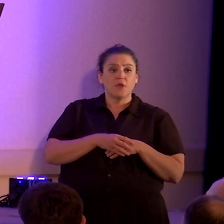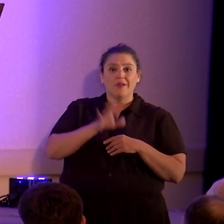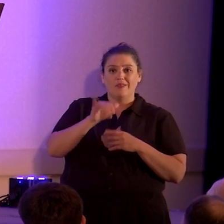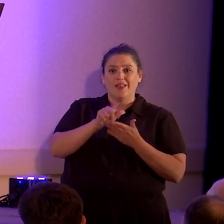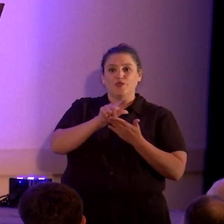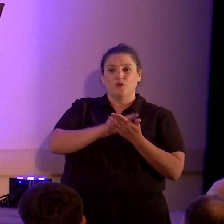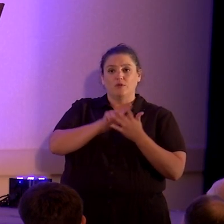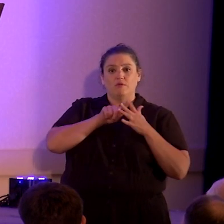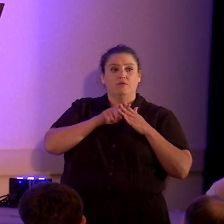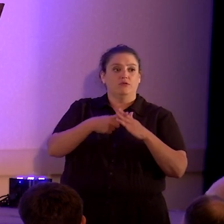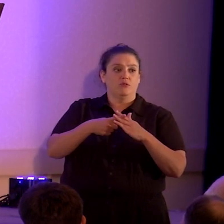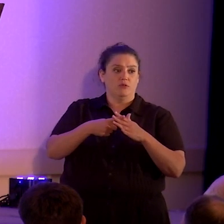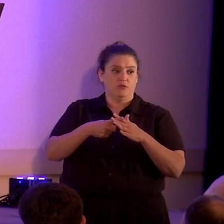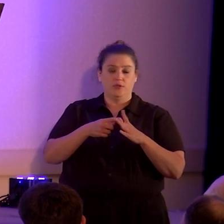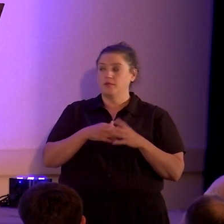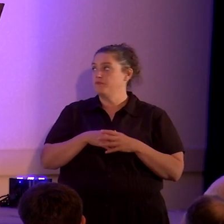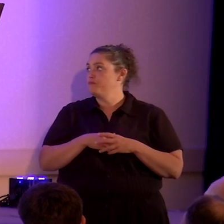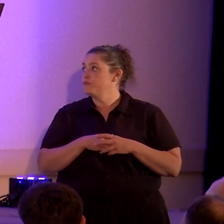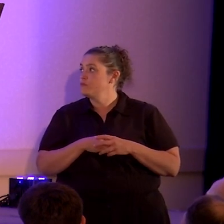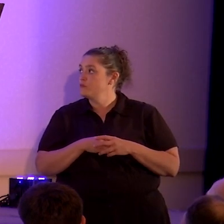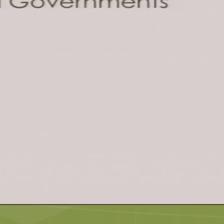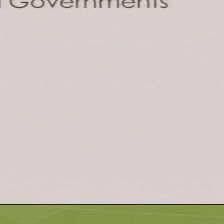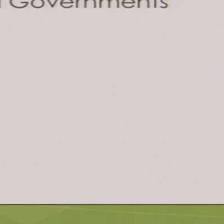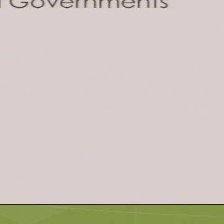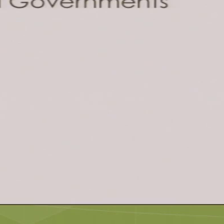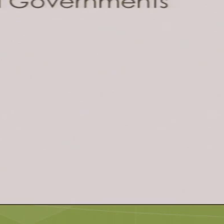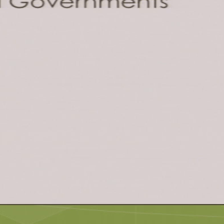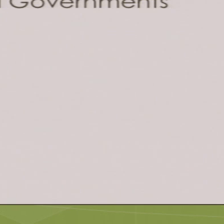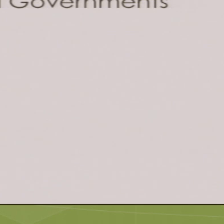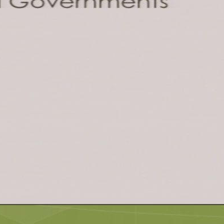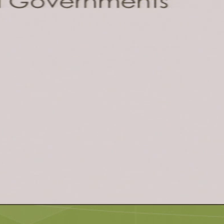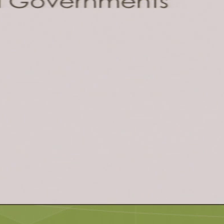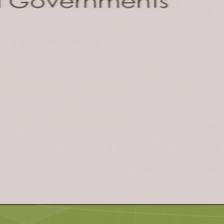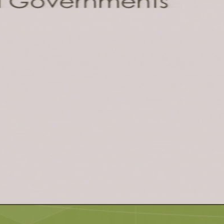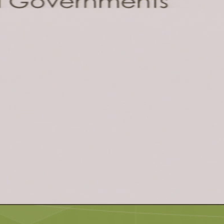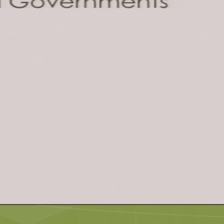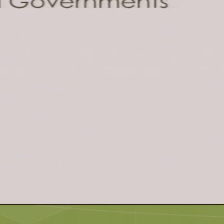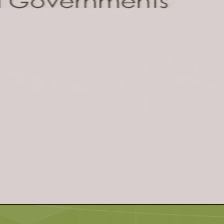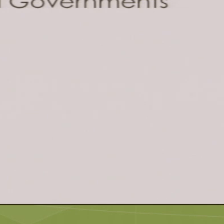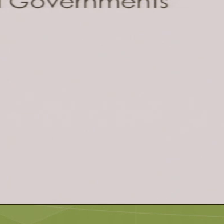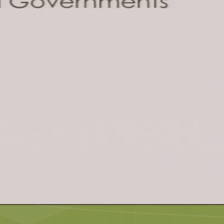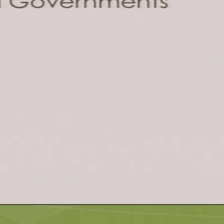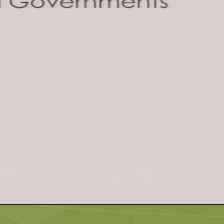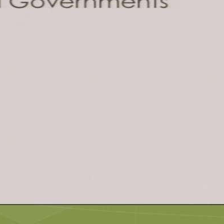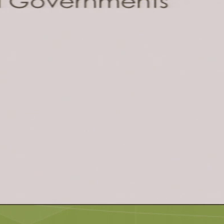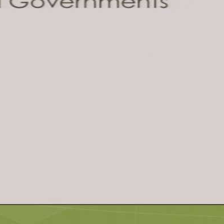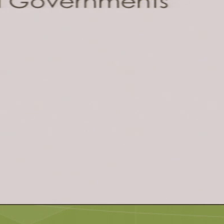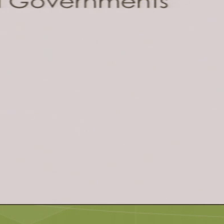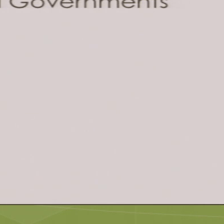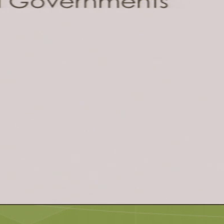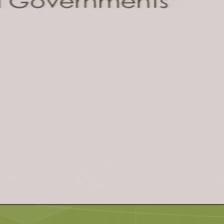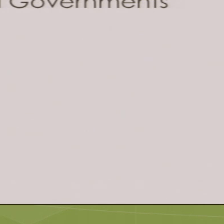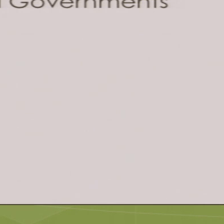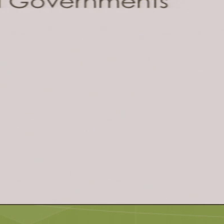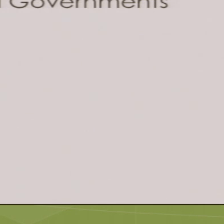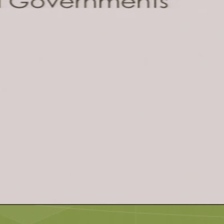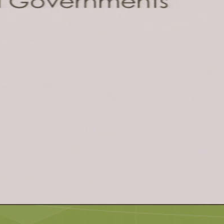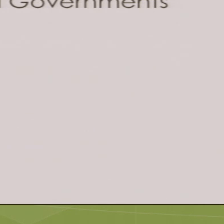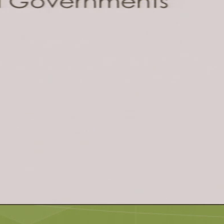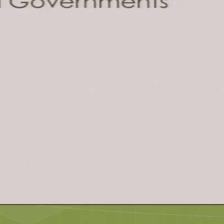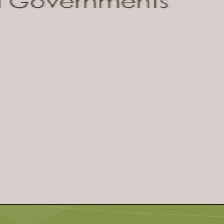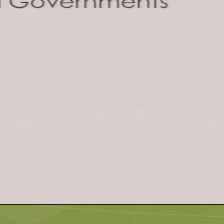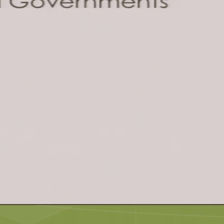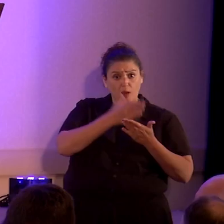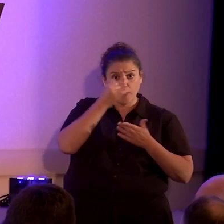law starts. Participate in your local governments. Get on the city council. Stop them from doing it by being on the council.